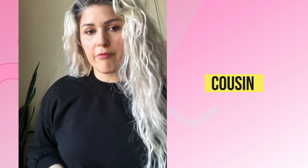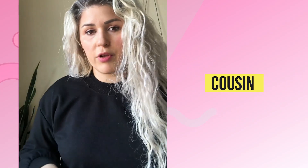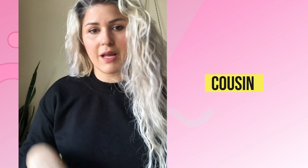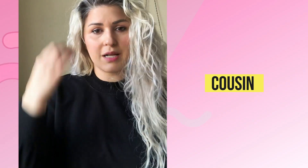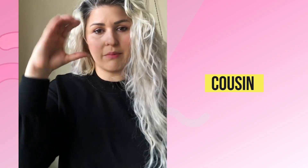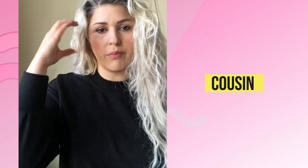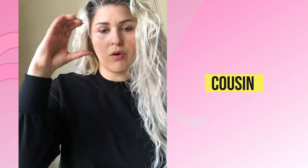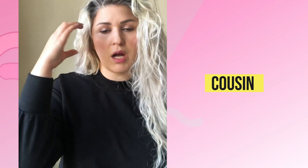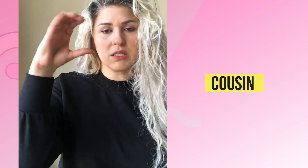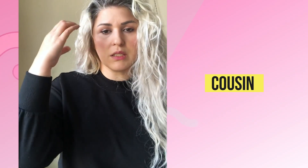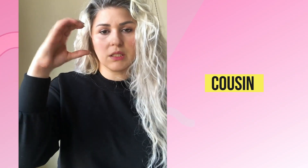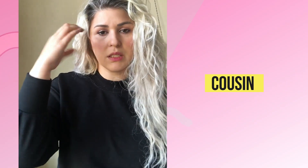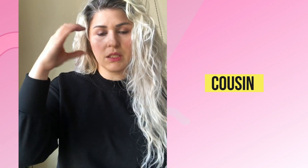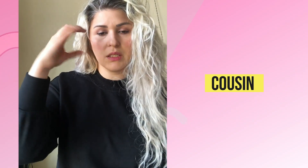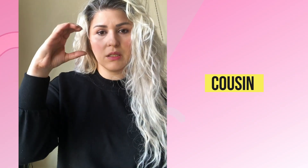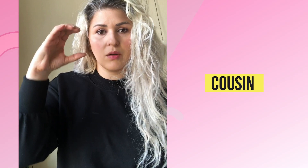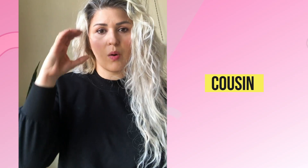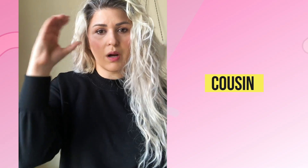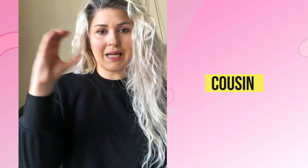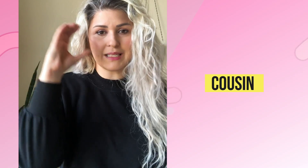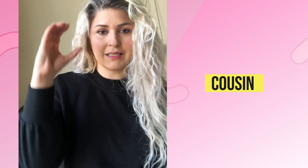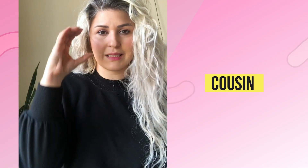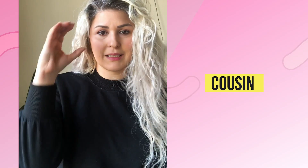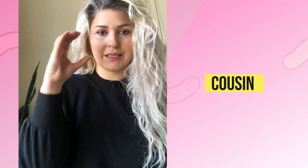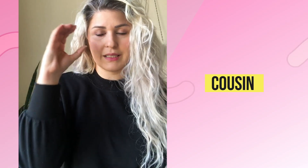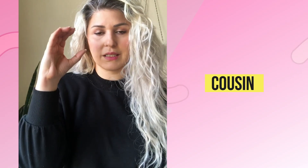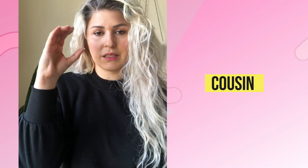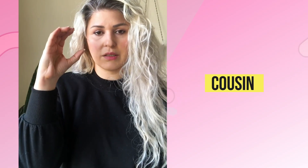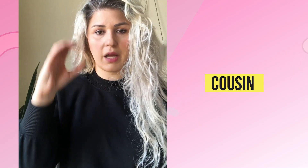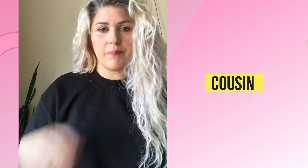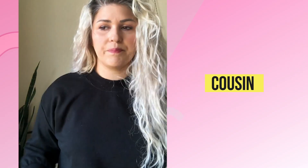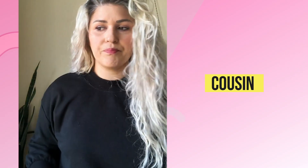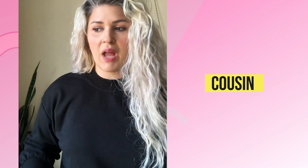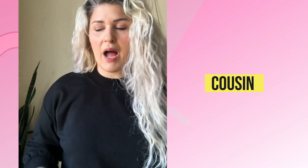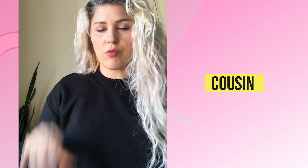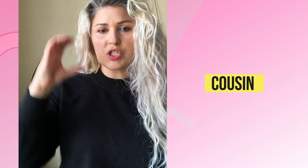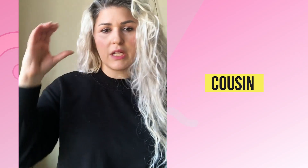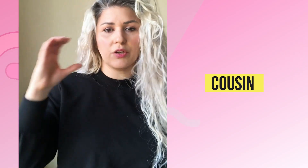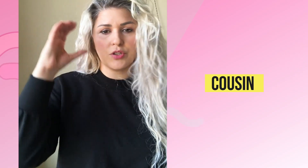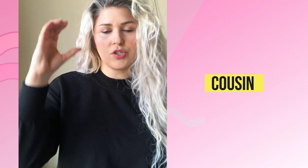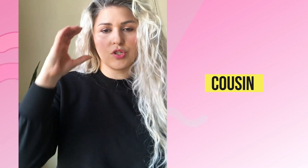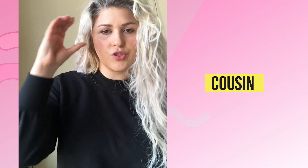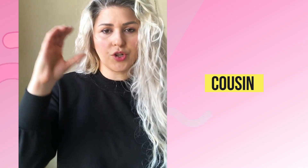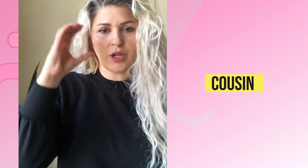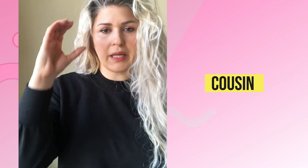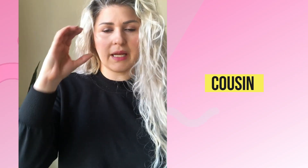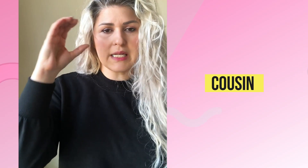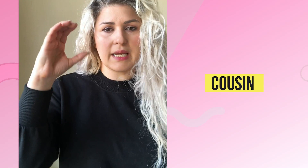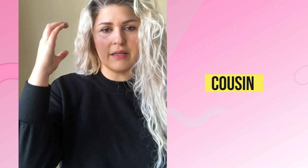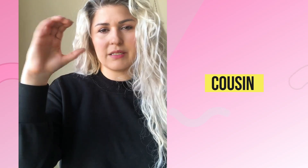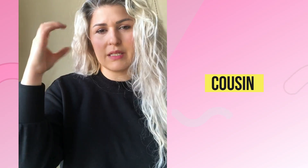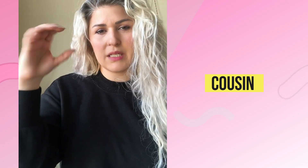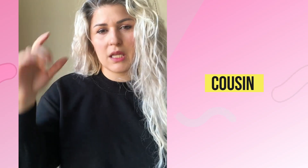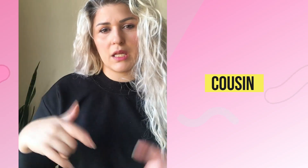Both are fully acceptable, cousin or cousin, okay? I originally learned circling